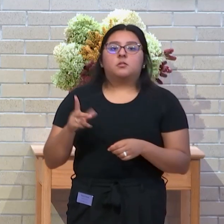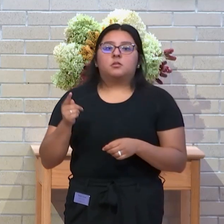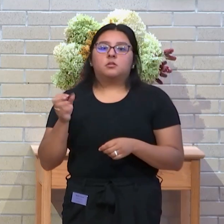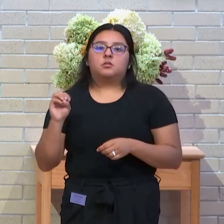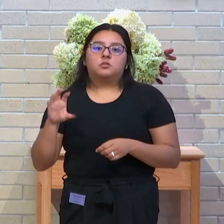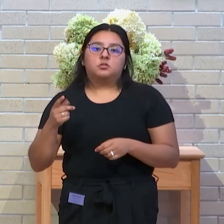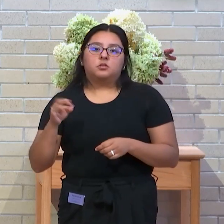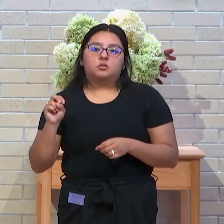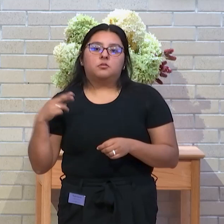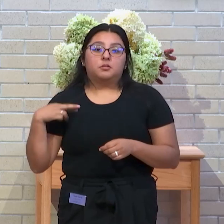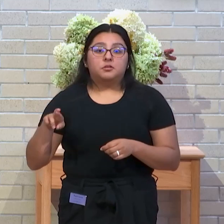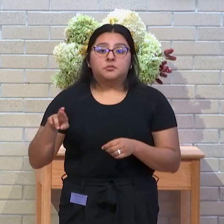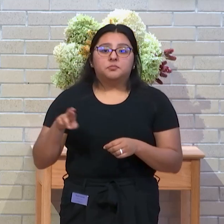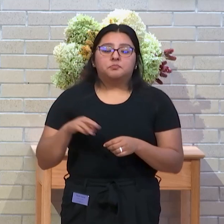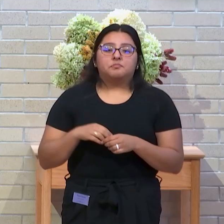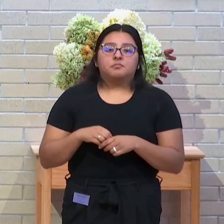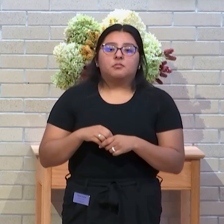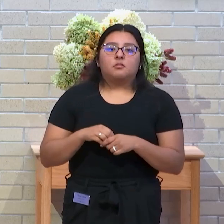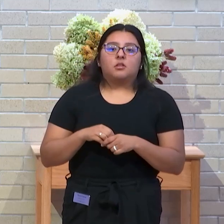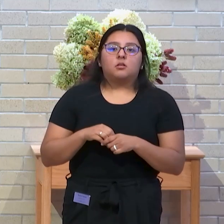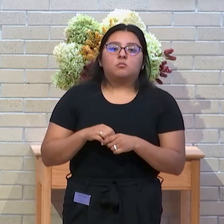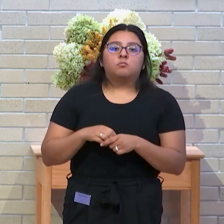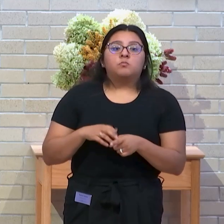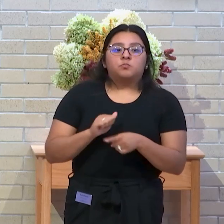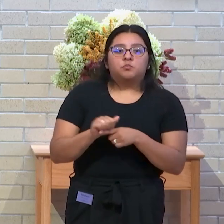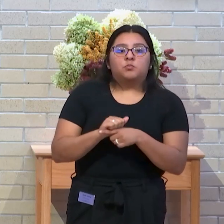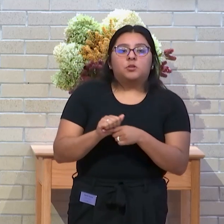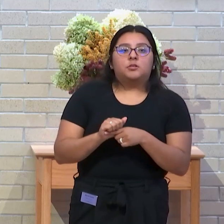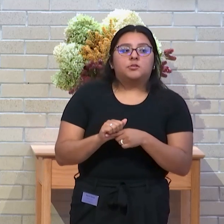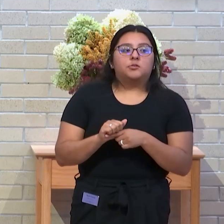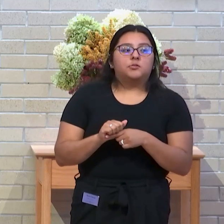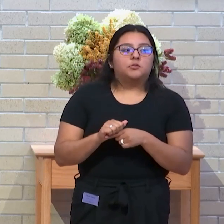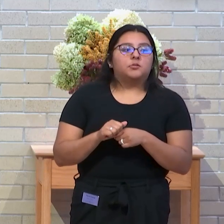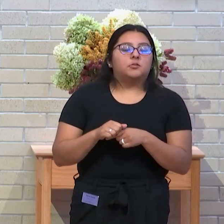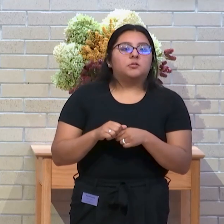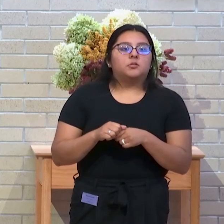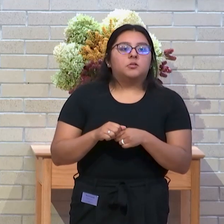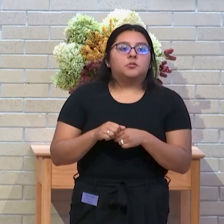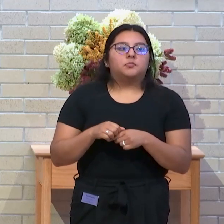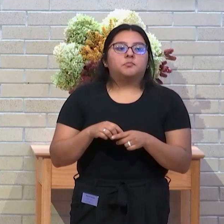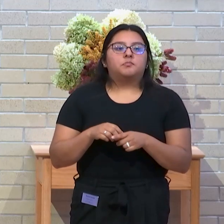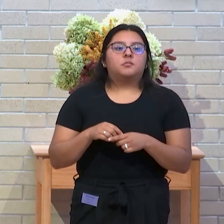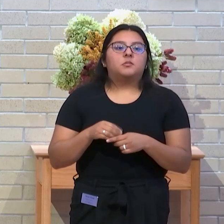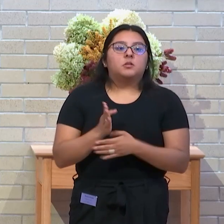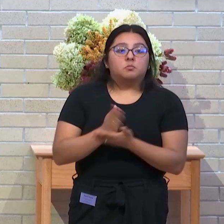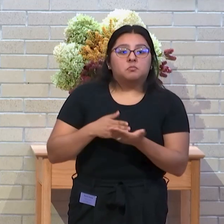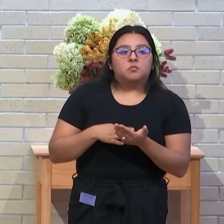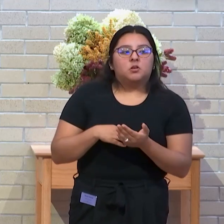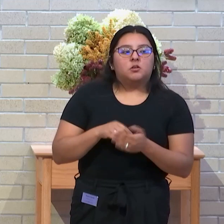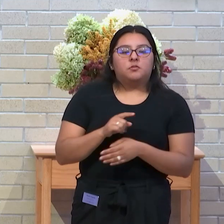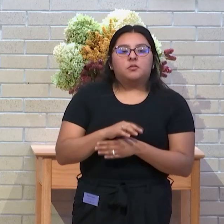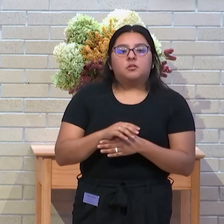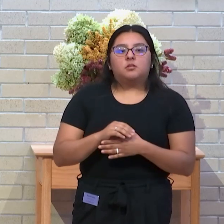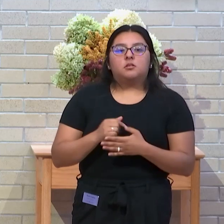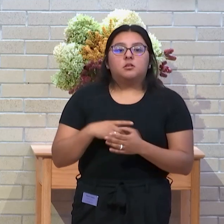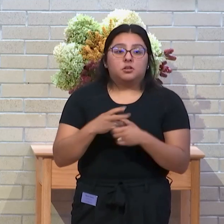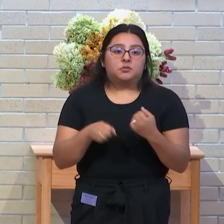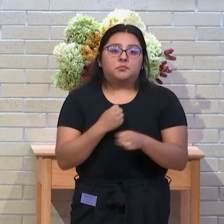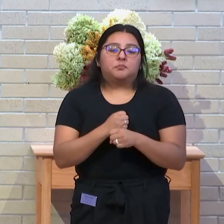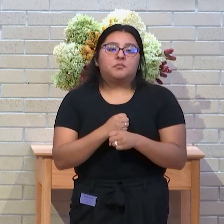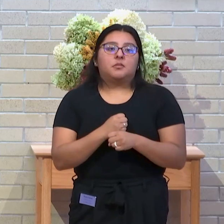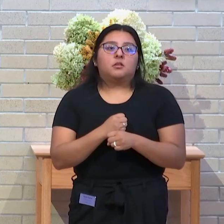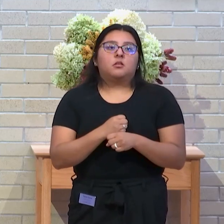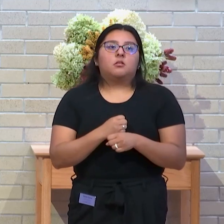And these religions are only practiced during certain times of the year. So the Hopi people practice Hopi religion from the